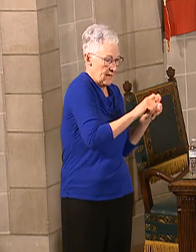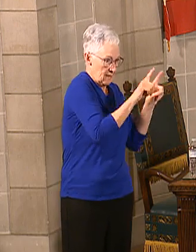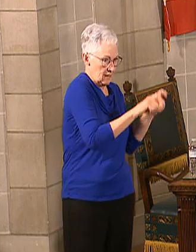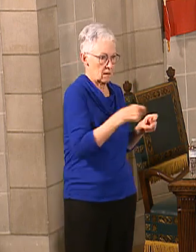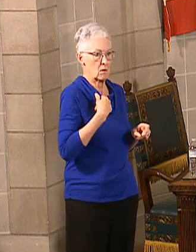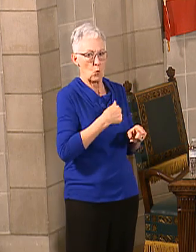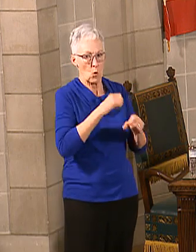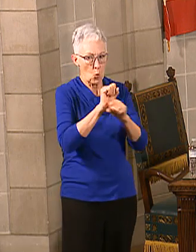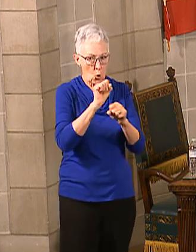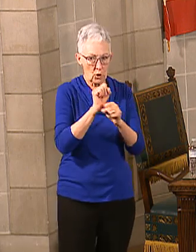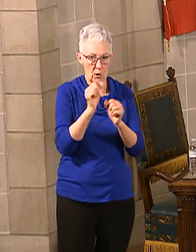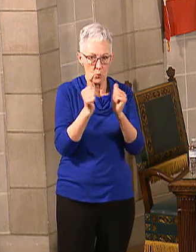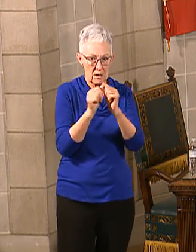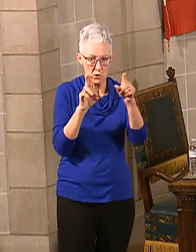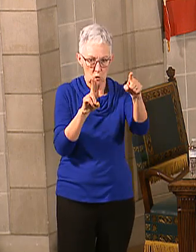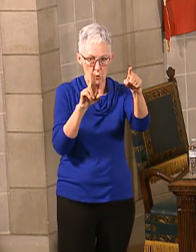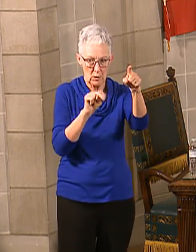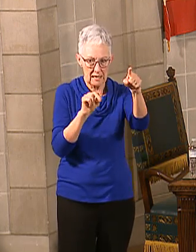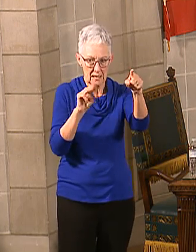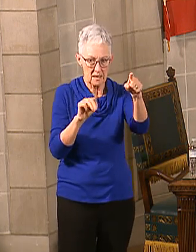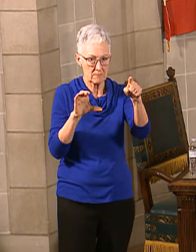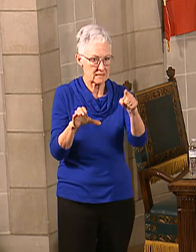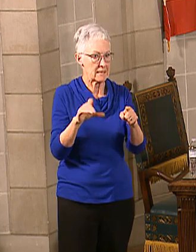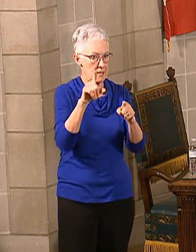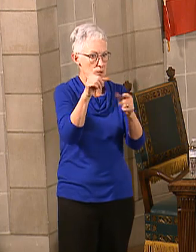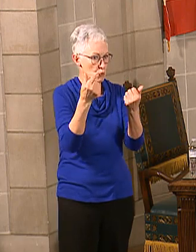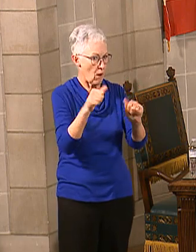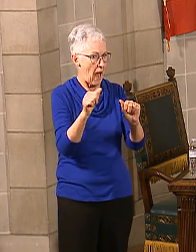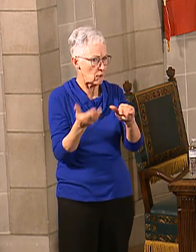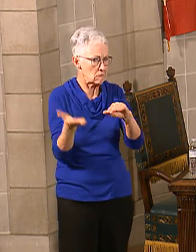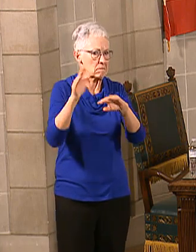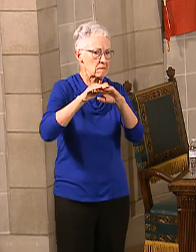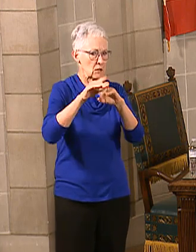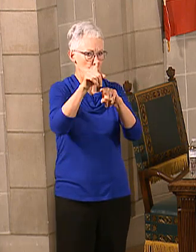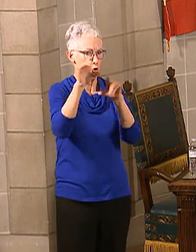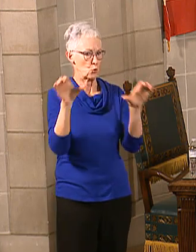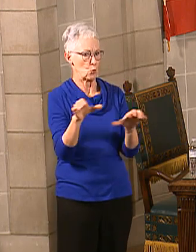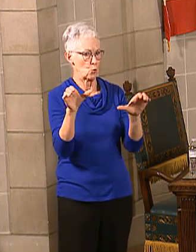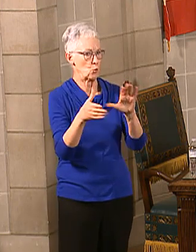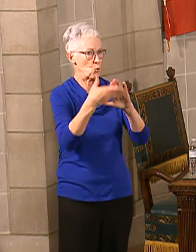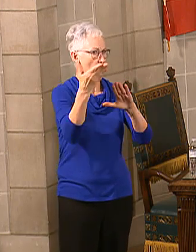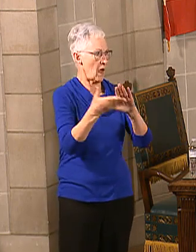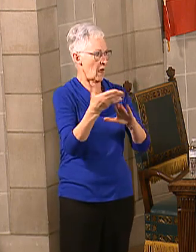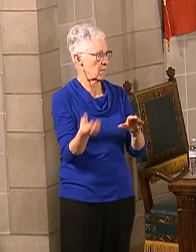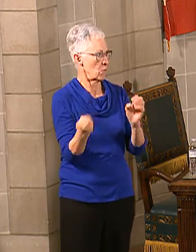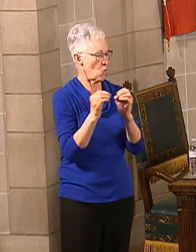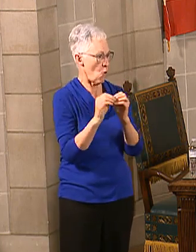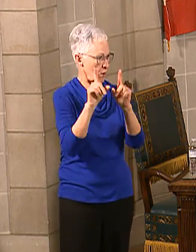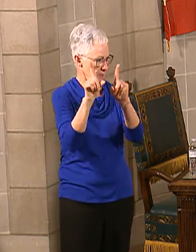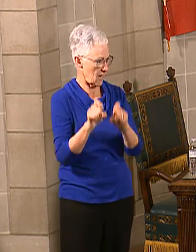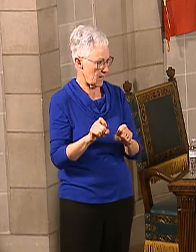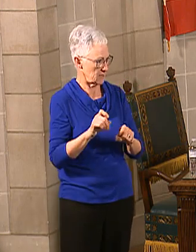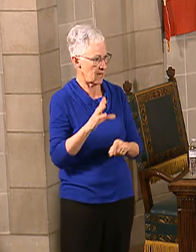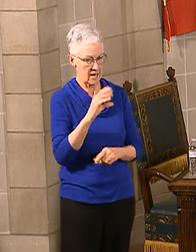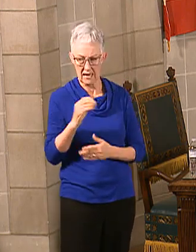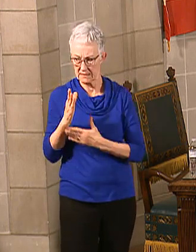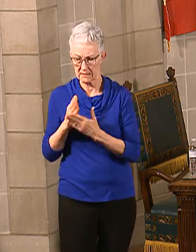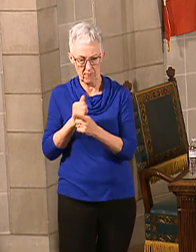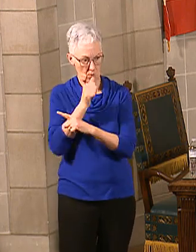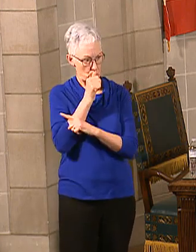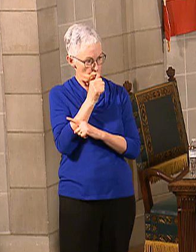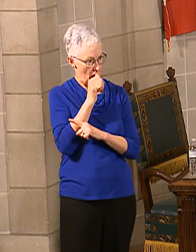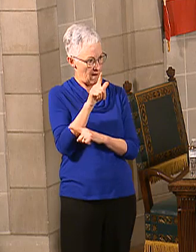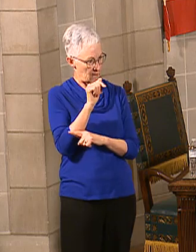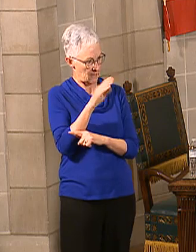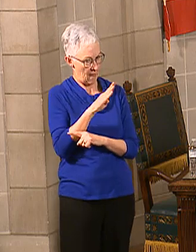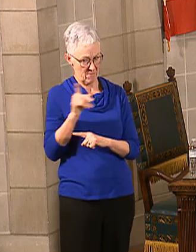commercial testing labs to be able to do more there. I think yesterday we talked about we're getting about 200 a day now from the commercial labs. Is that about right?